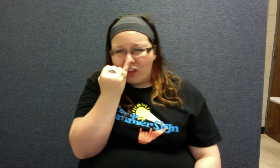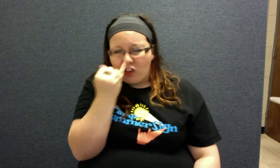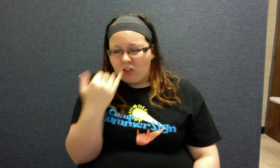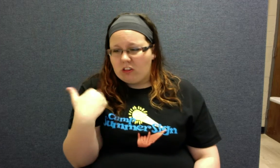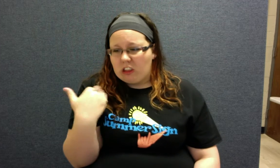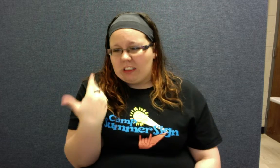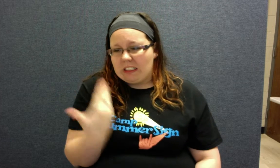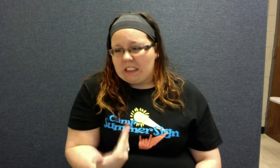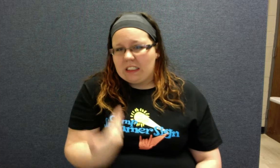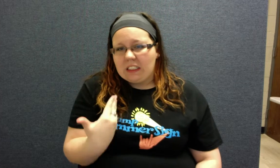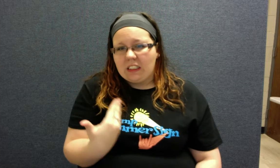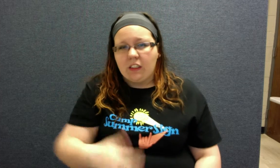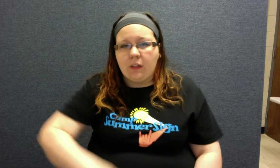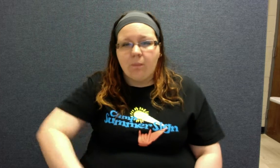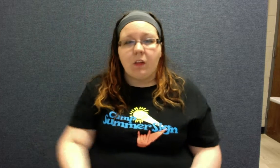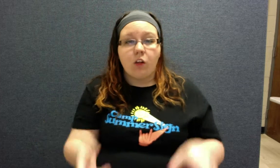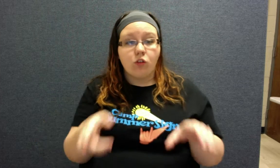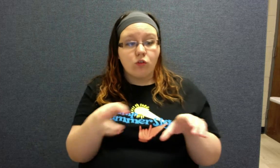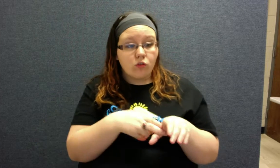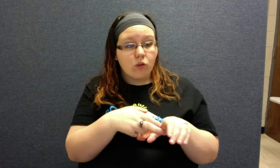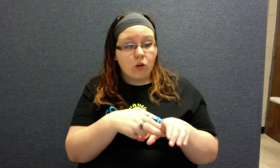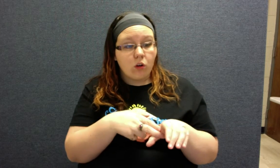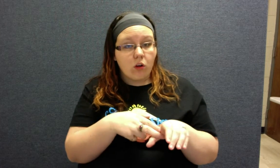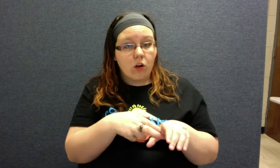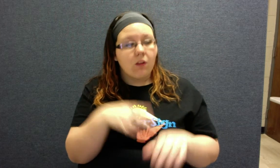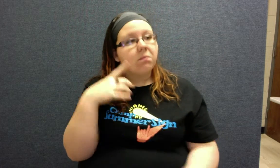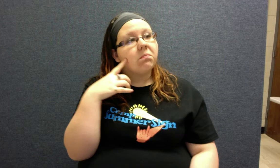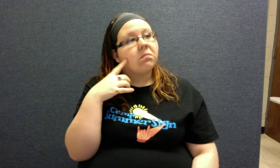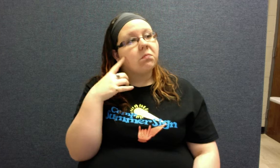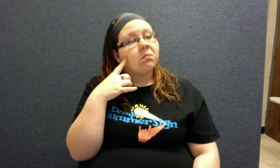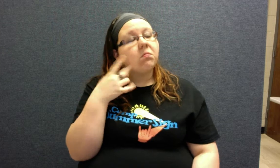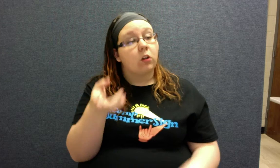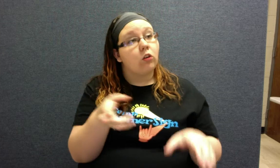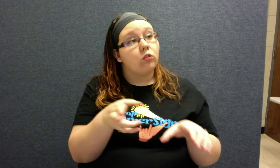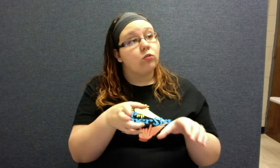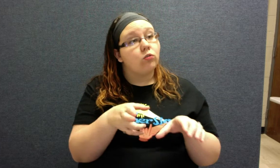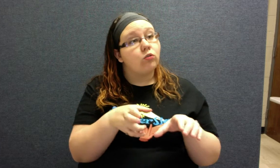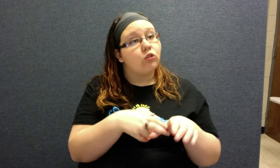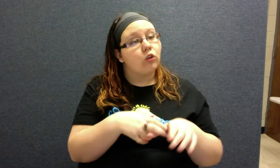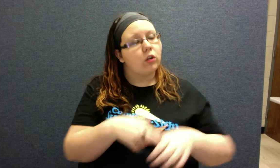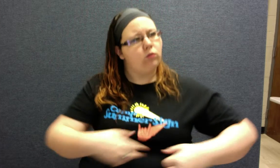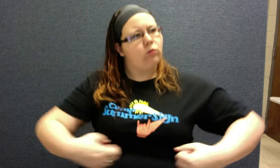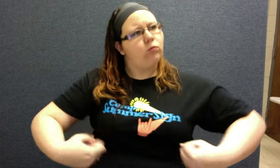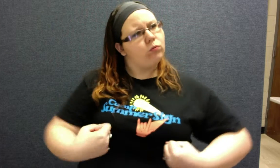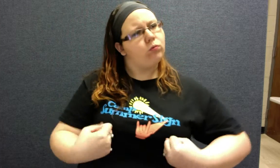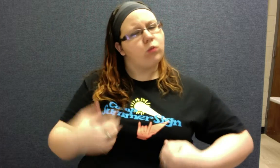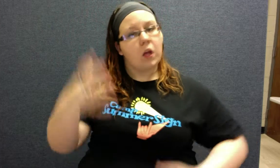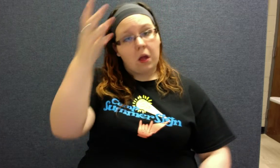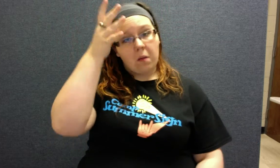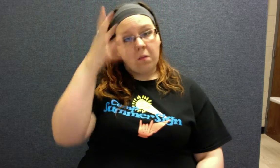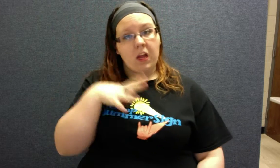myself joined because I genuinely thought that if I joined this seemingly hyper-masculine institution, that I would come out straight at the end.